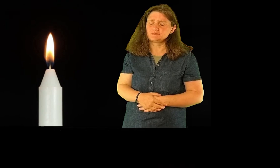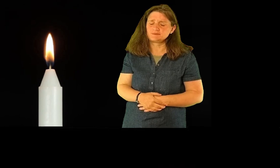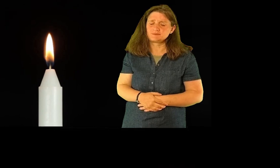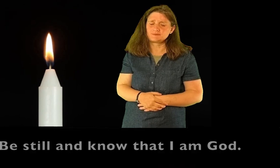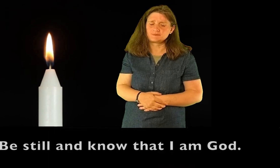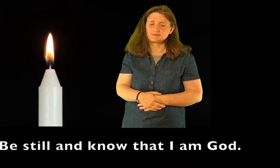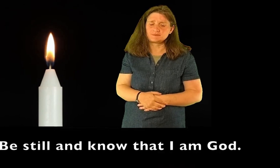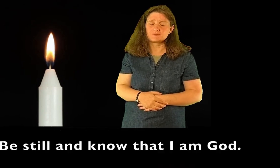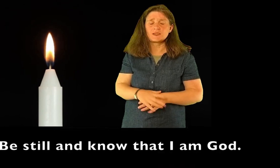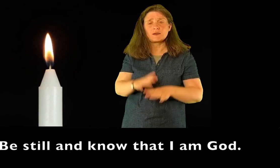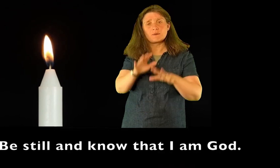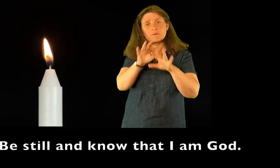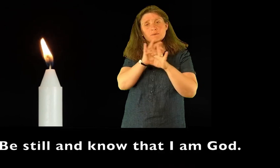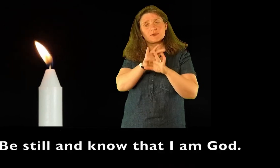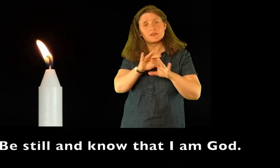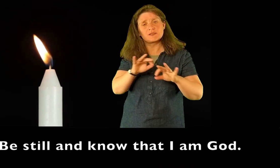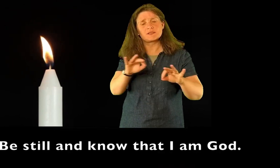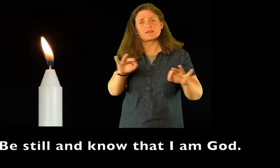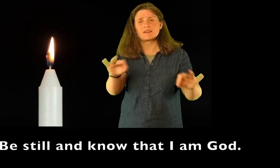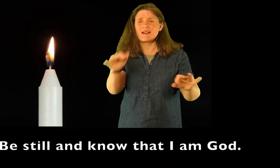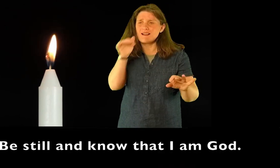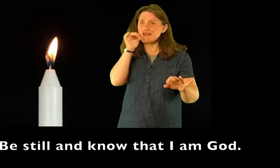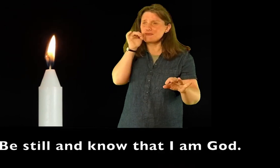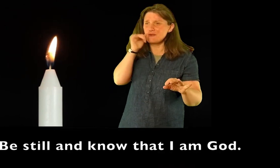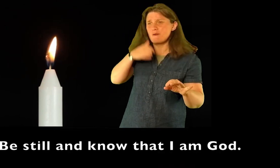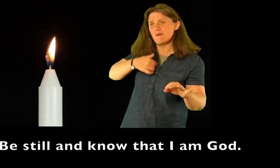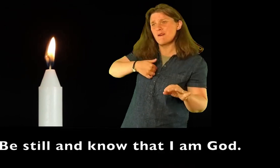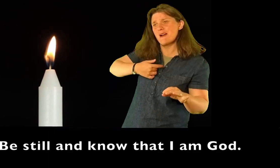Be still and know that I am